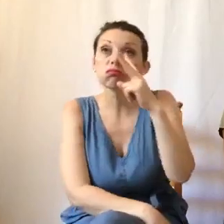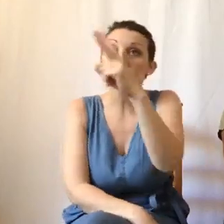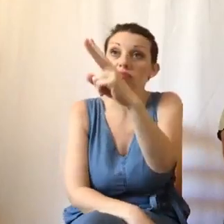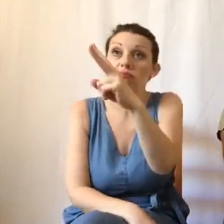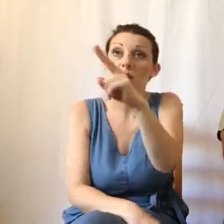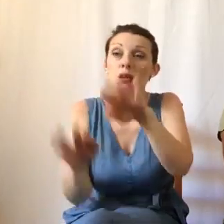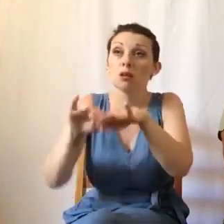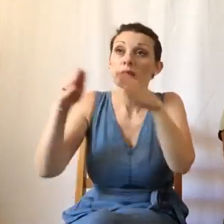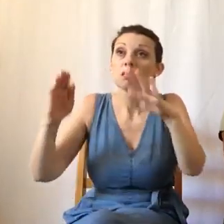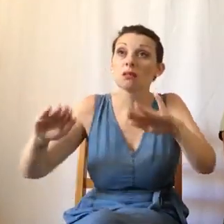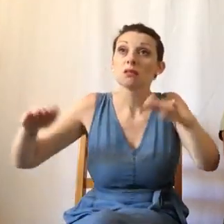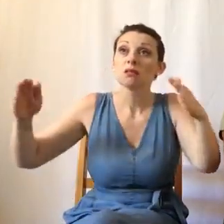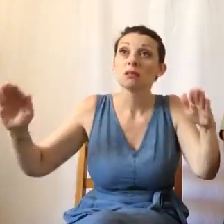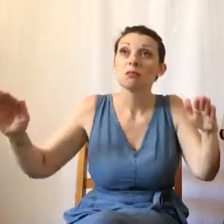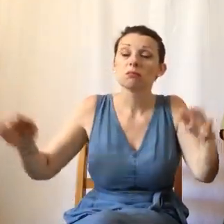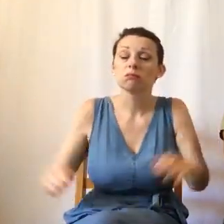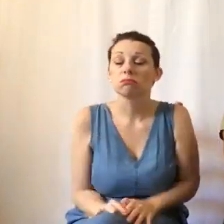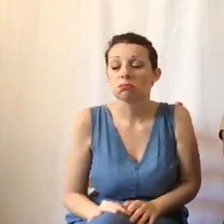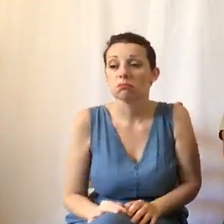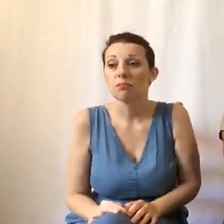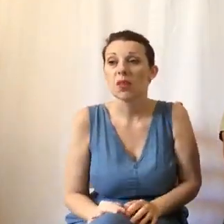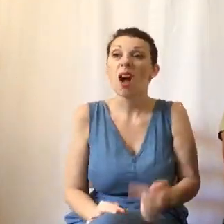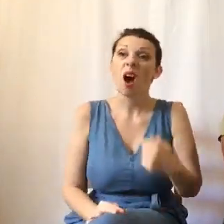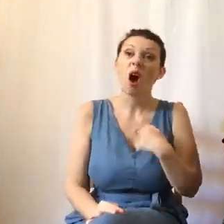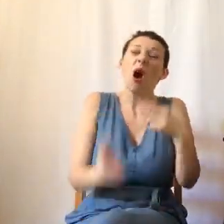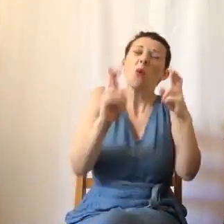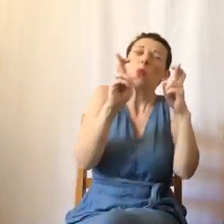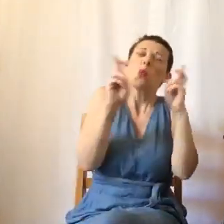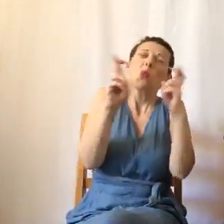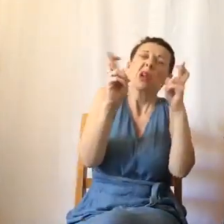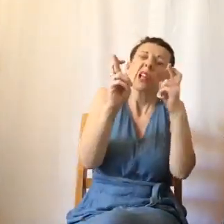were big like you. I don't like being me."